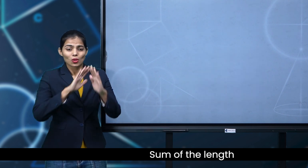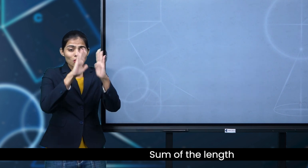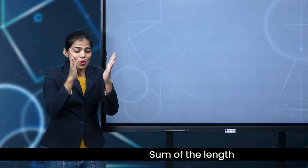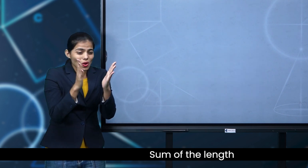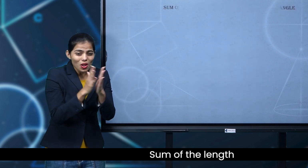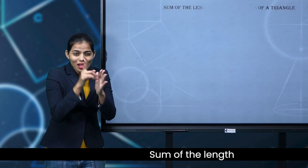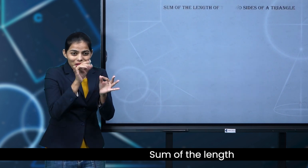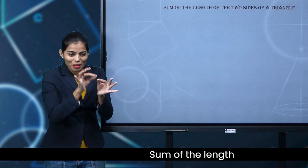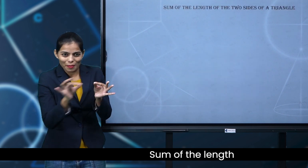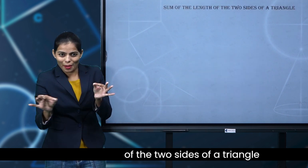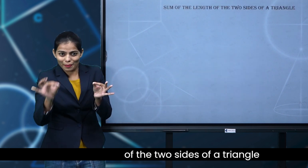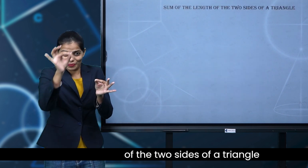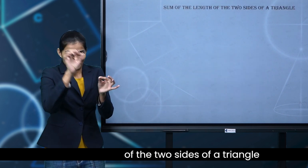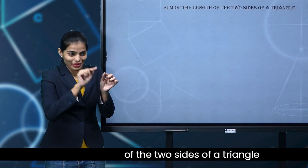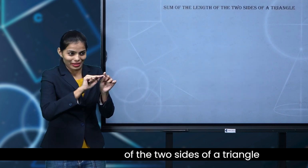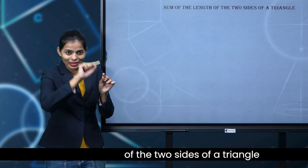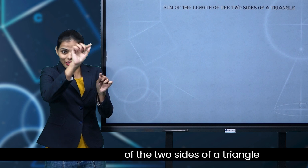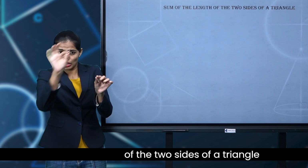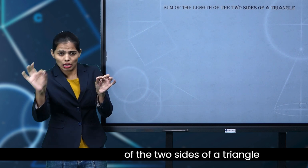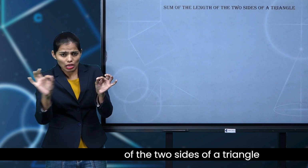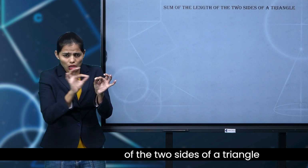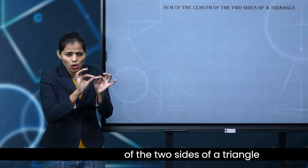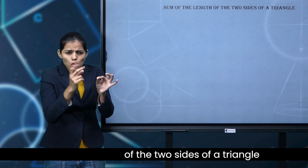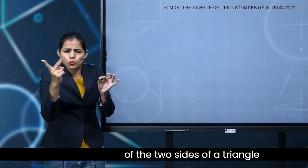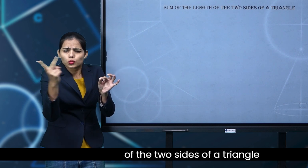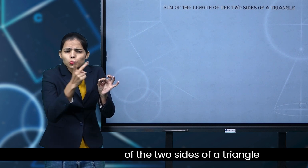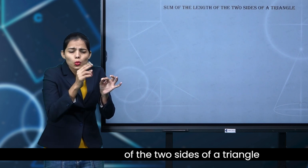Sum of the length of the two sides of a triangle.